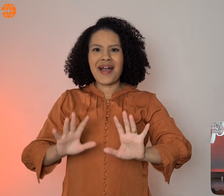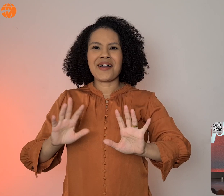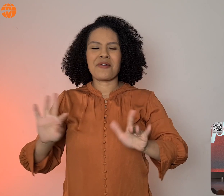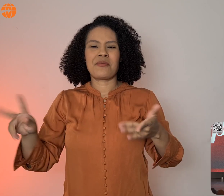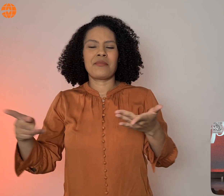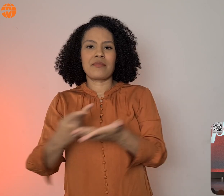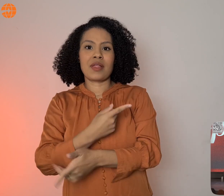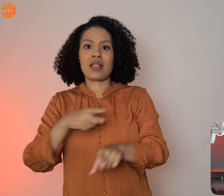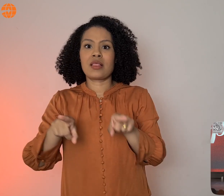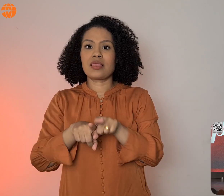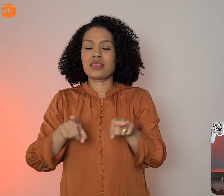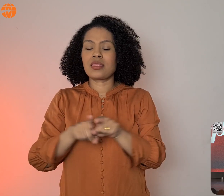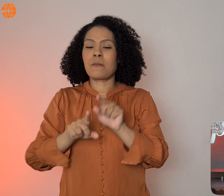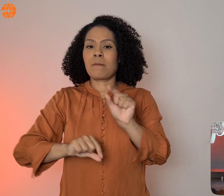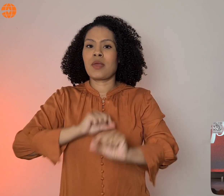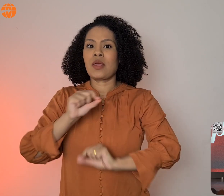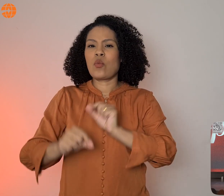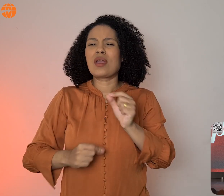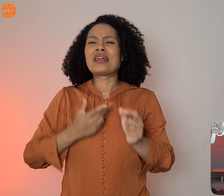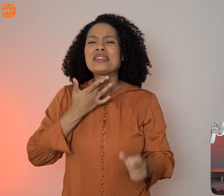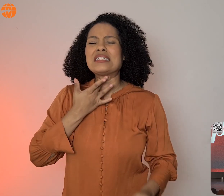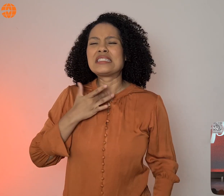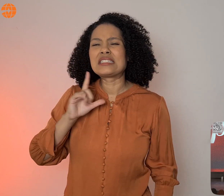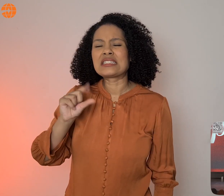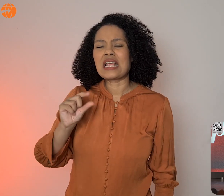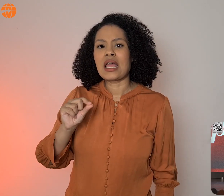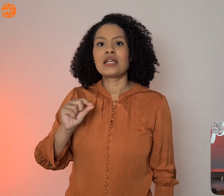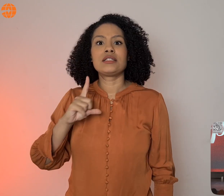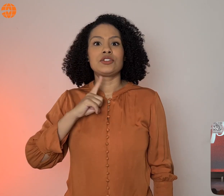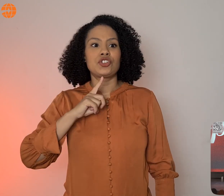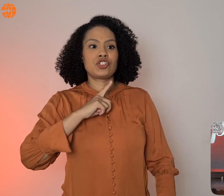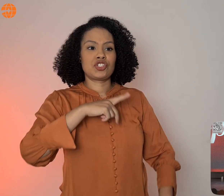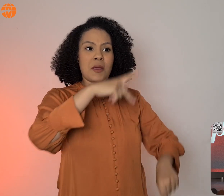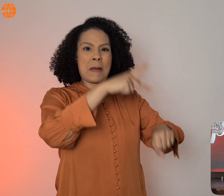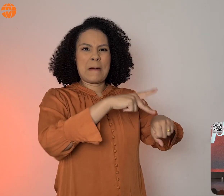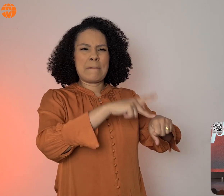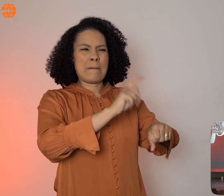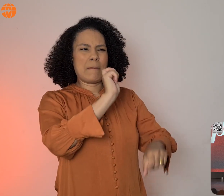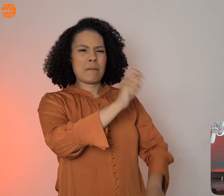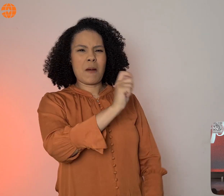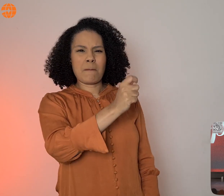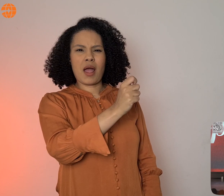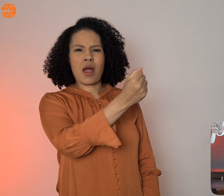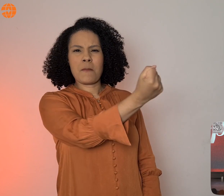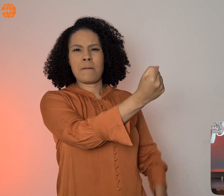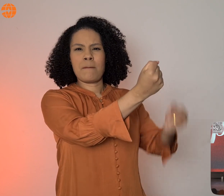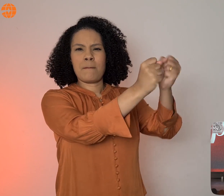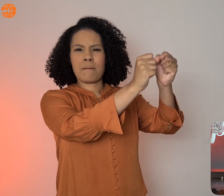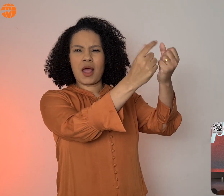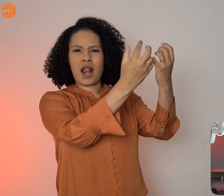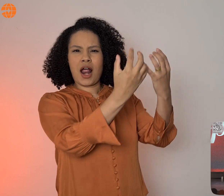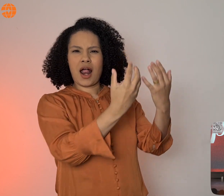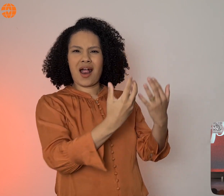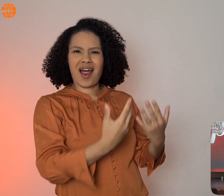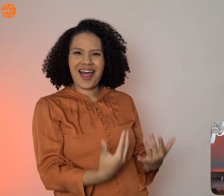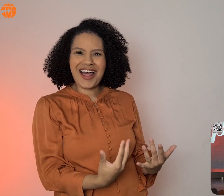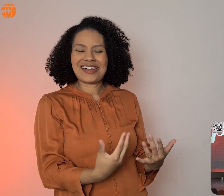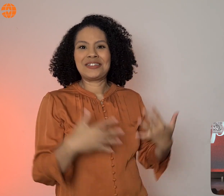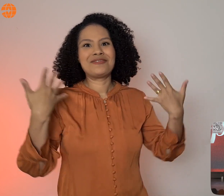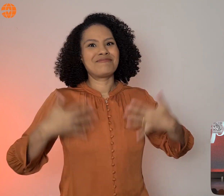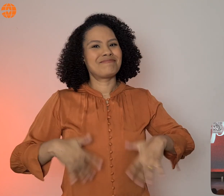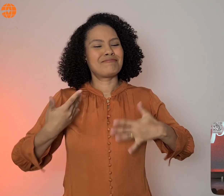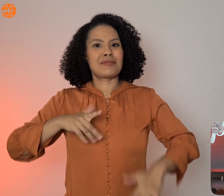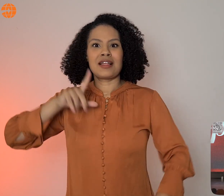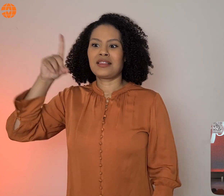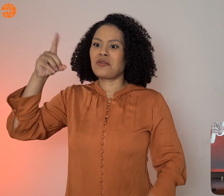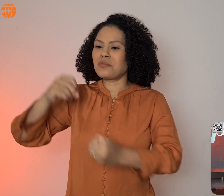through a rock. Ele matou a sede deles através da água de uma rocha. Went to the top of Mount Sinai to receive the very words of